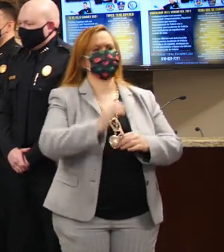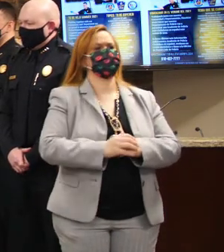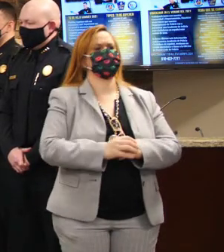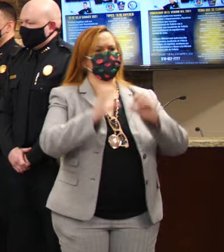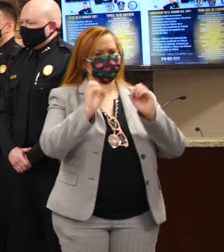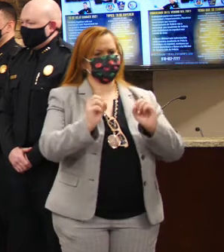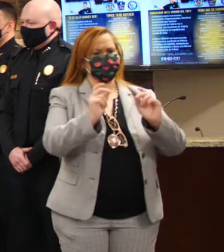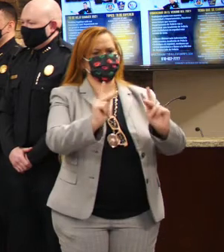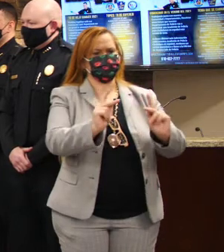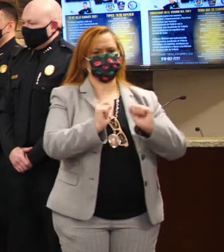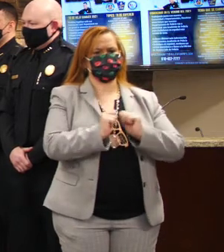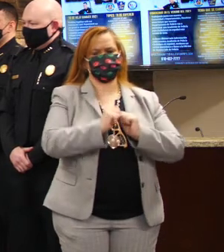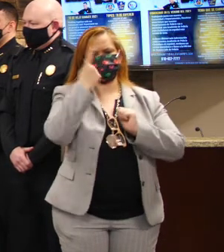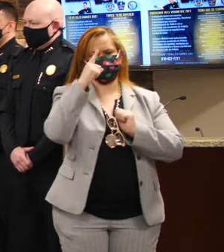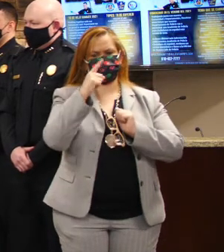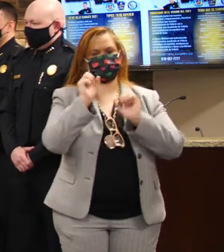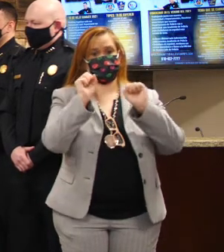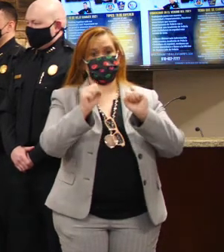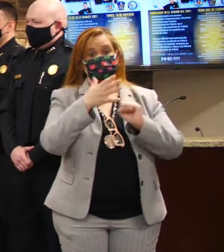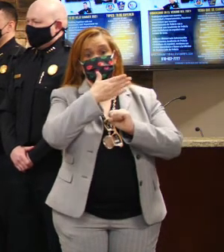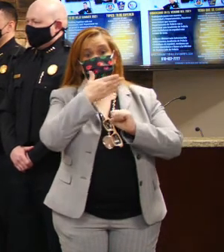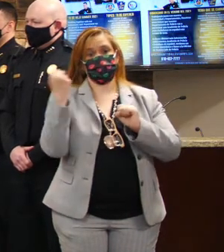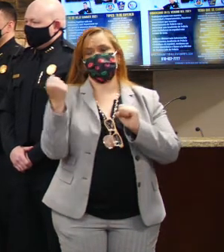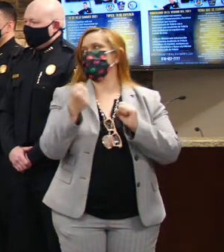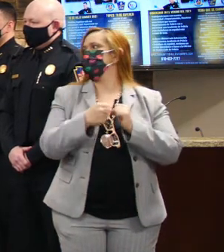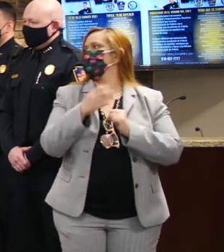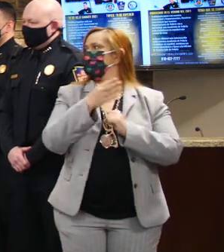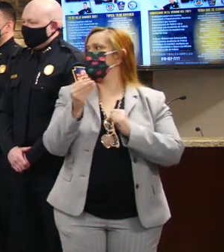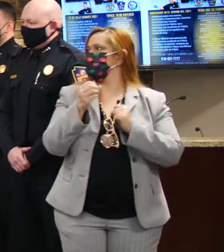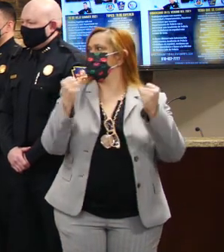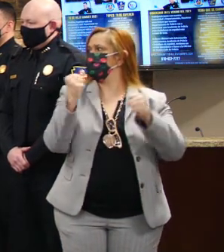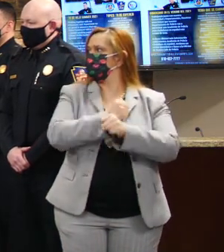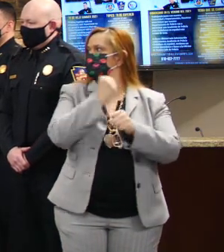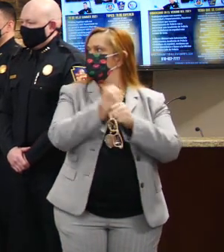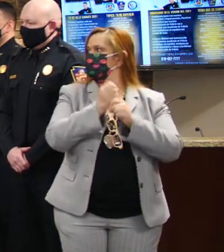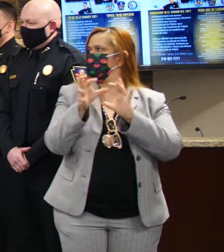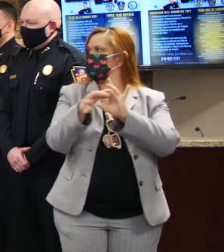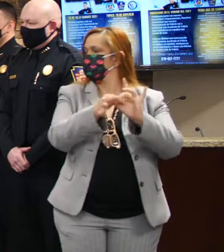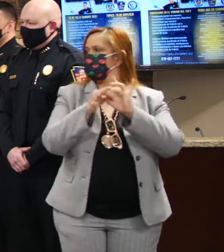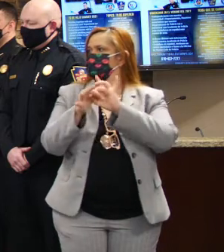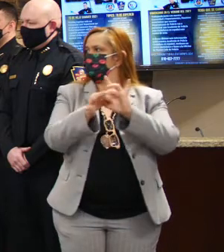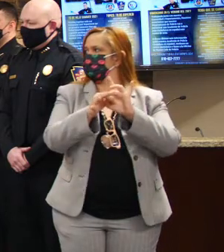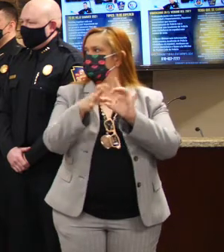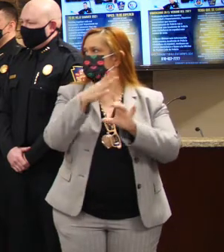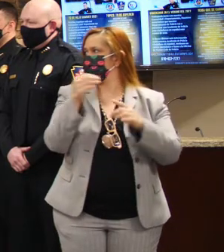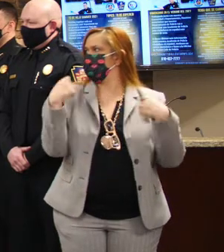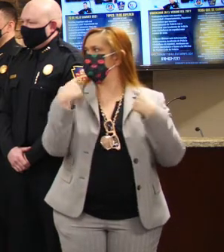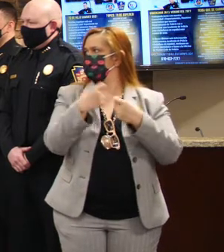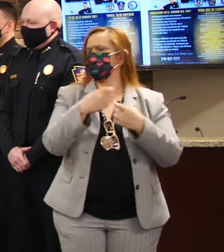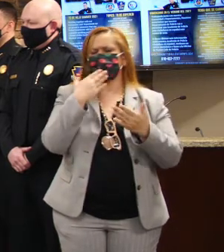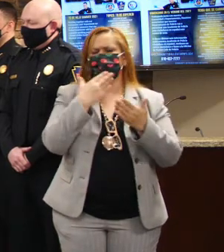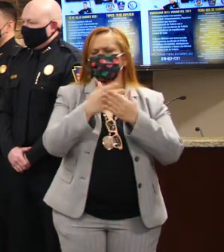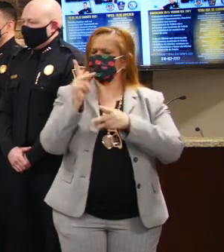However, we don't have nearly as many as we do today, and with a lot of the new members, I want to commend